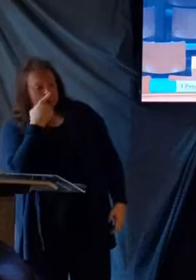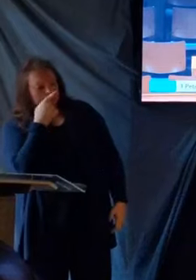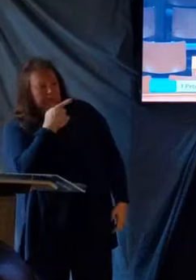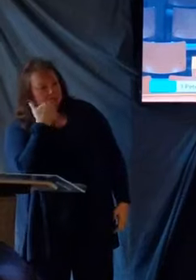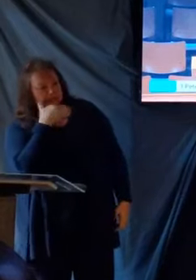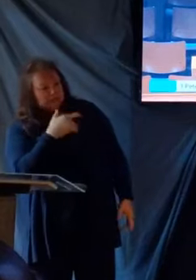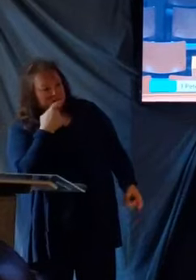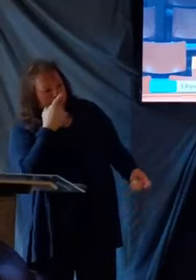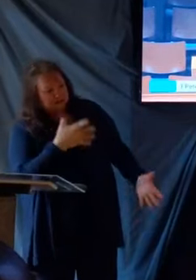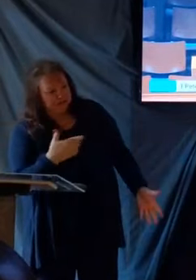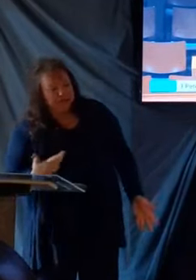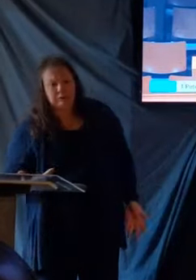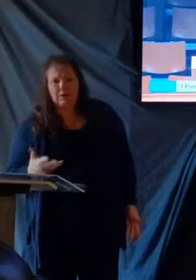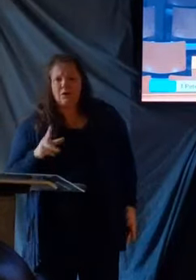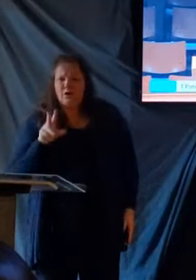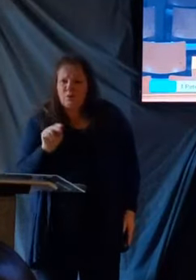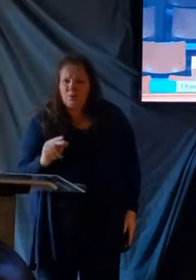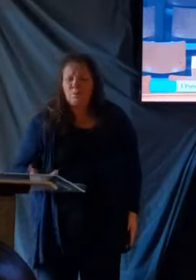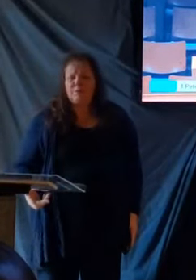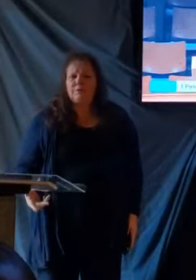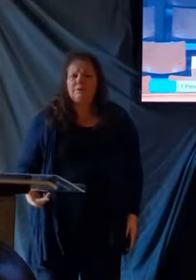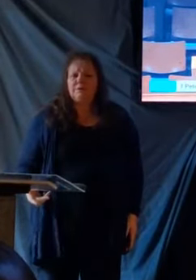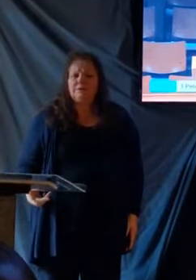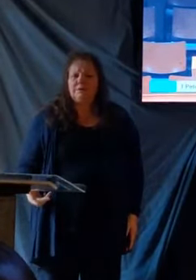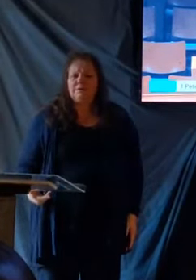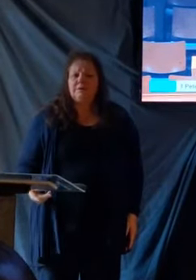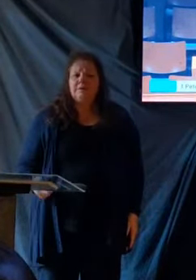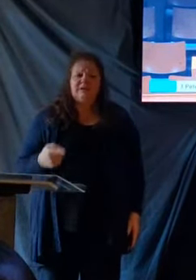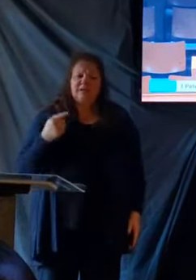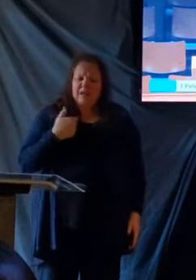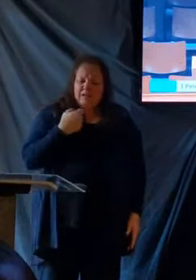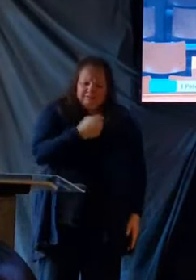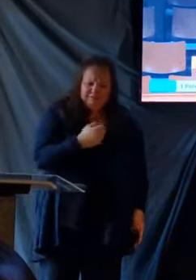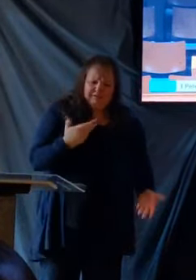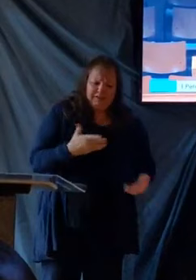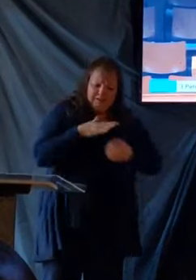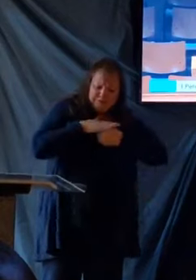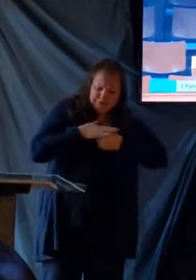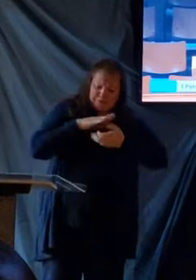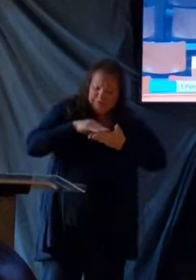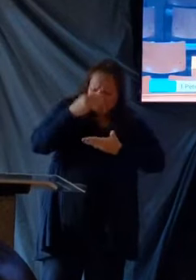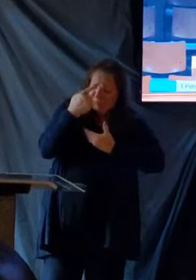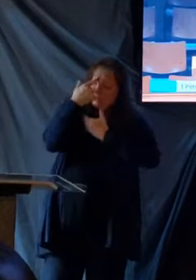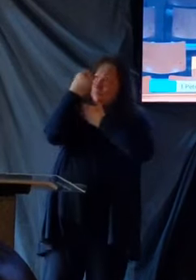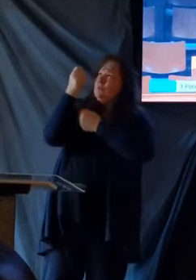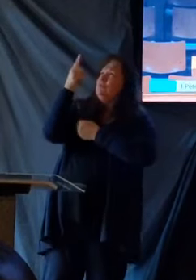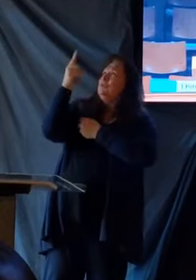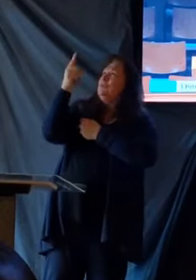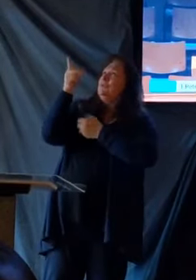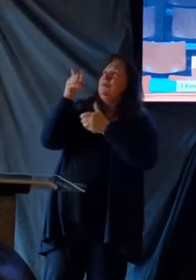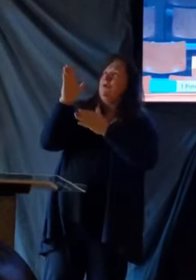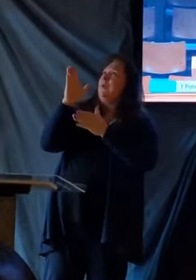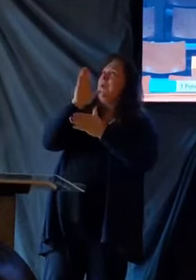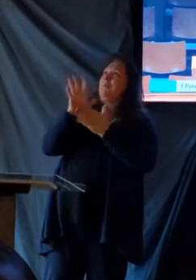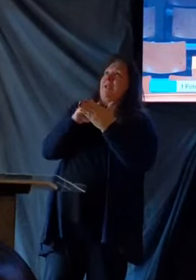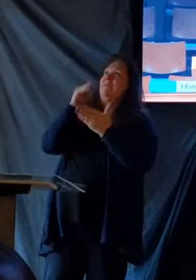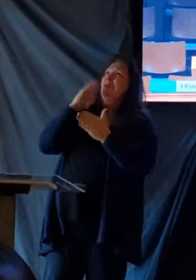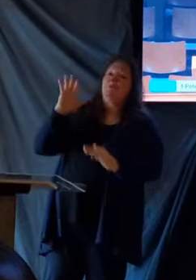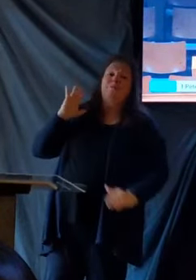he's a bad sinner. No. Lord, you put me in this pressure. I learned to trust you in ways I wouldn't have learned.